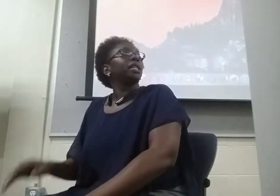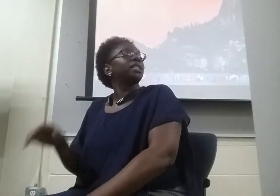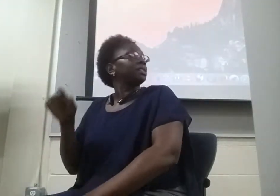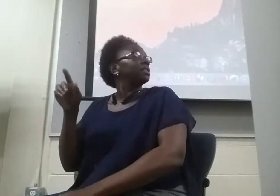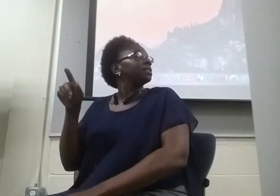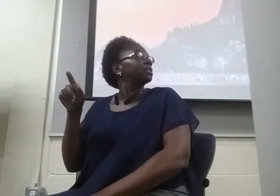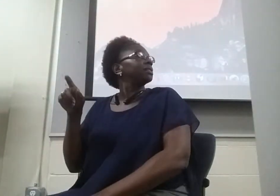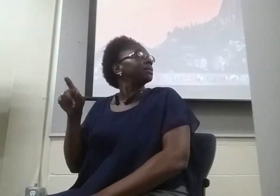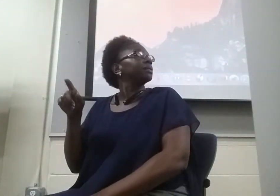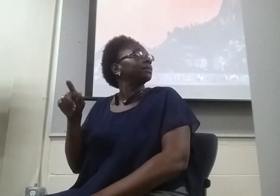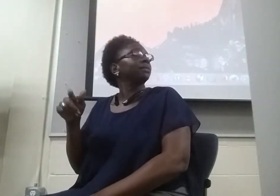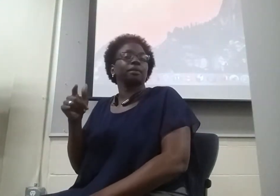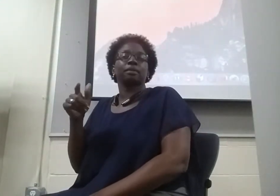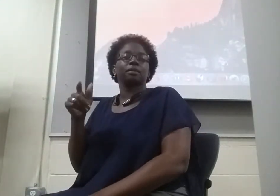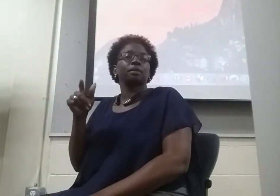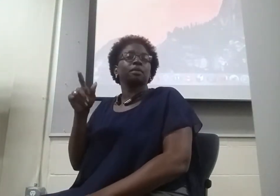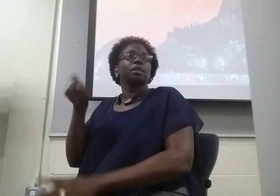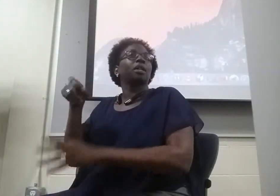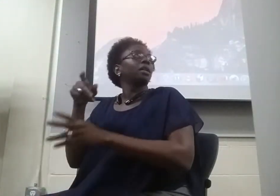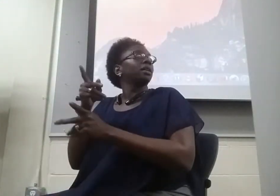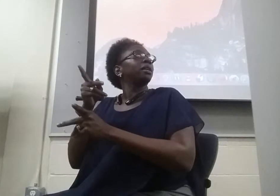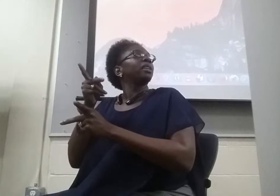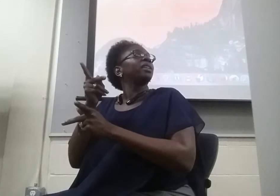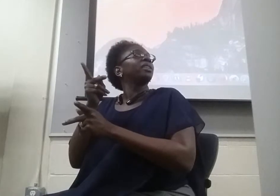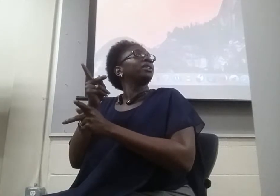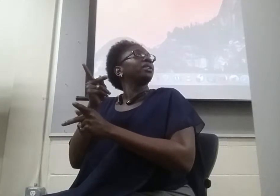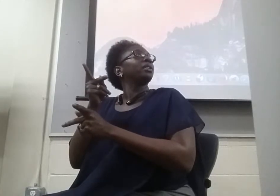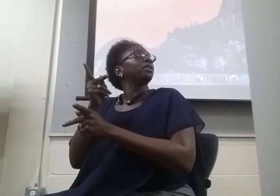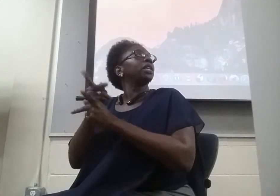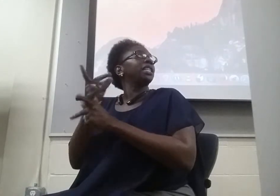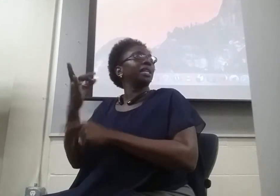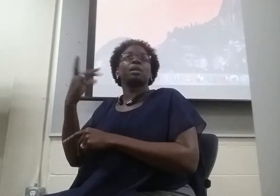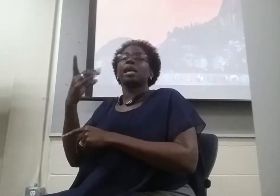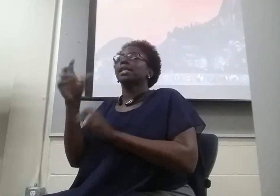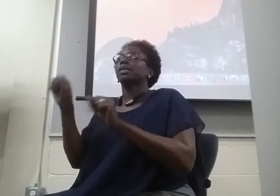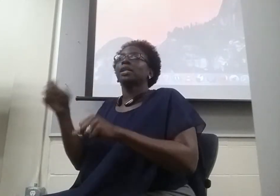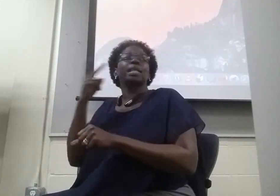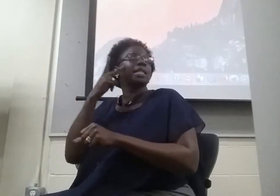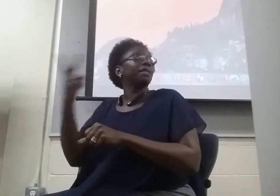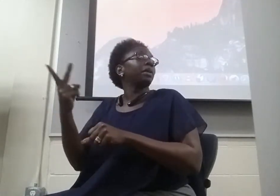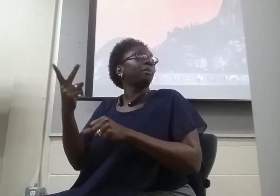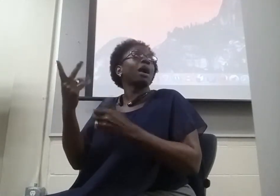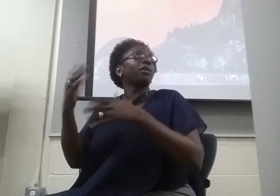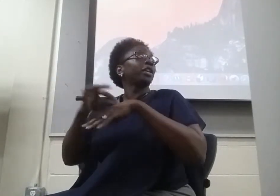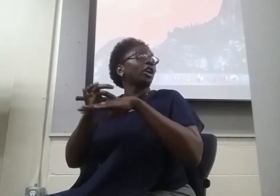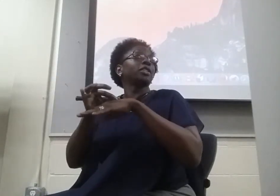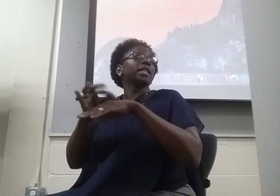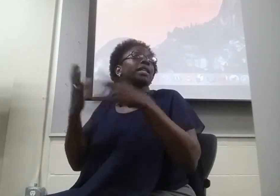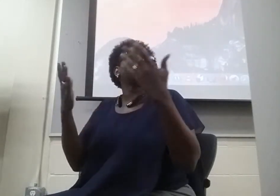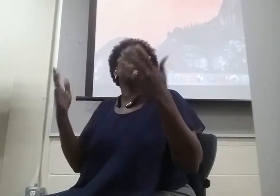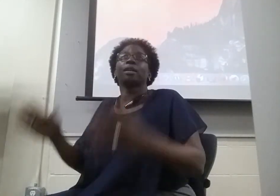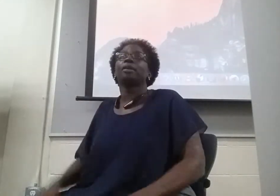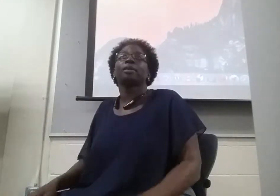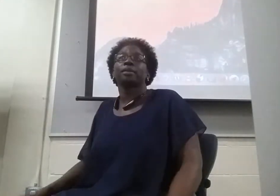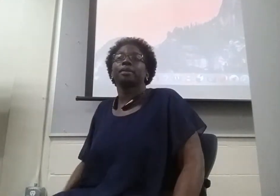Yes. This is fewer lights, but it's right Yeah, on the screen. let's do that. That'll be all right. You need to keep the light so that he can see me. Right. I'm already Yep. dark skinned. I was trying to see